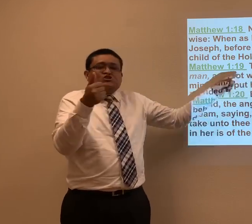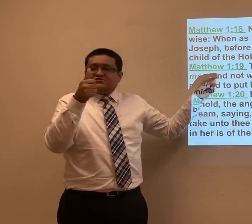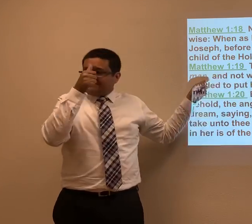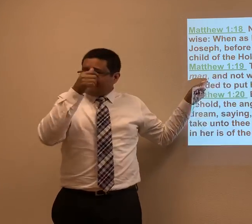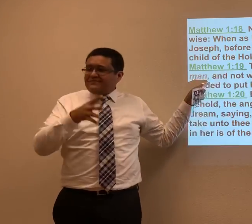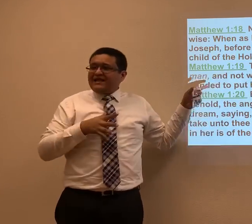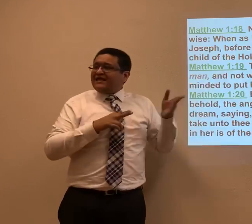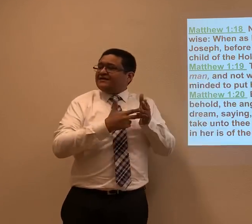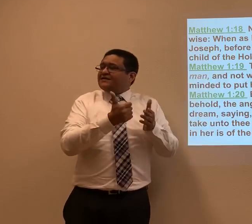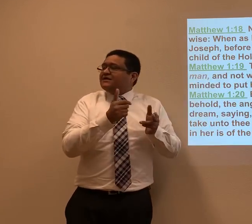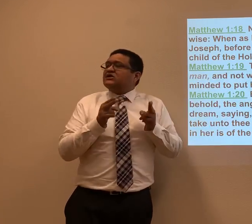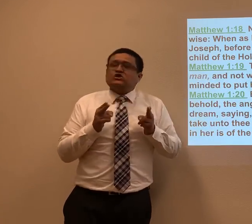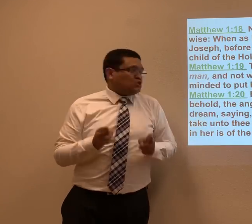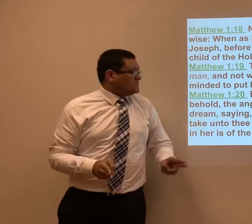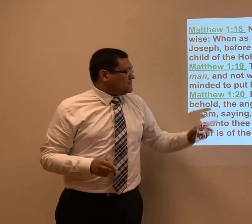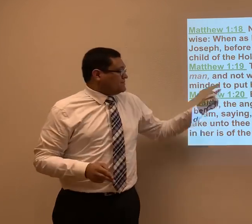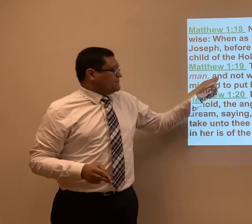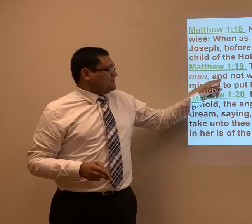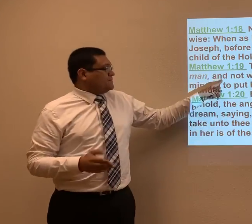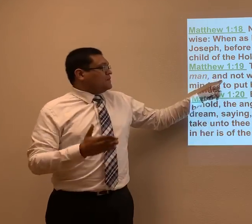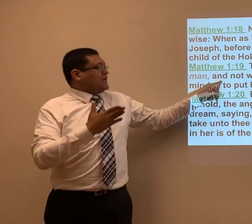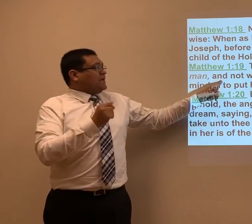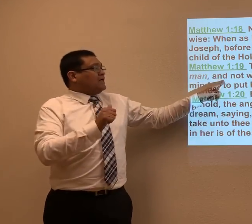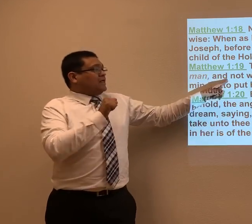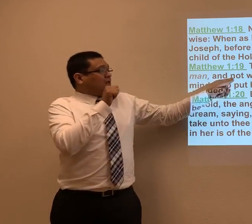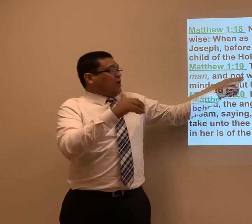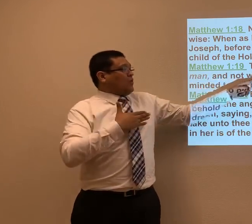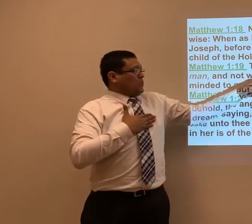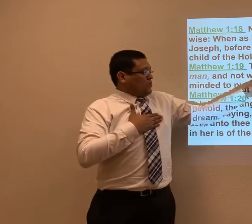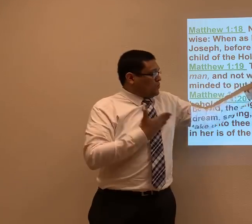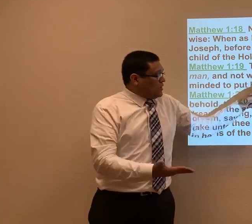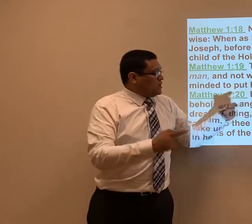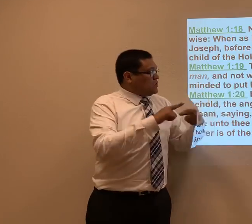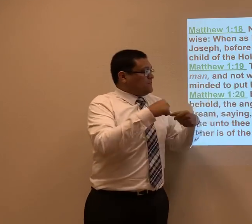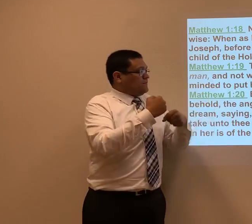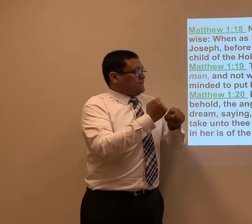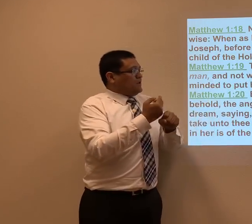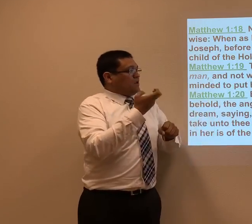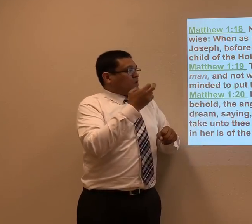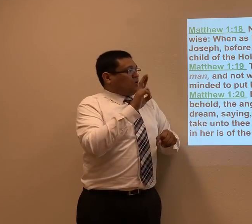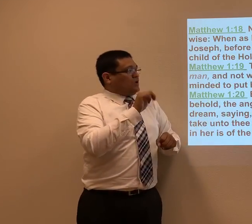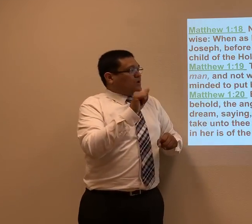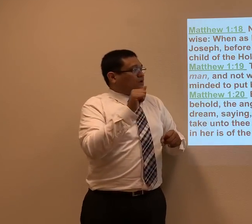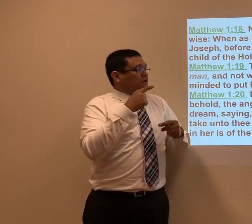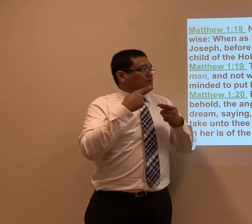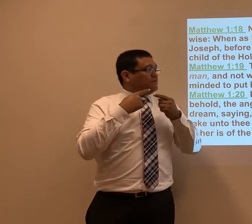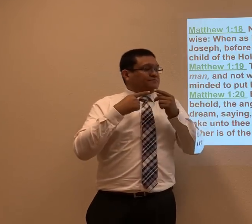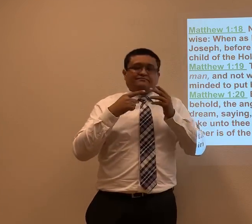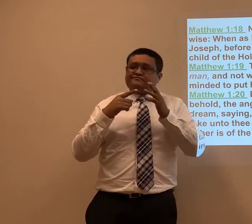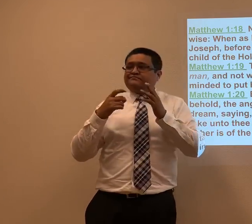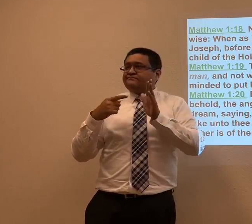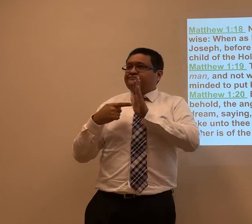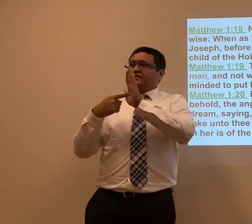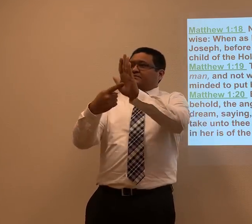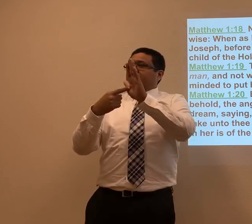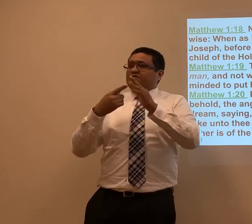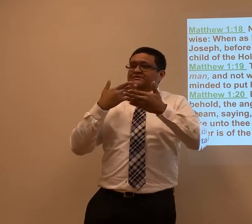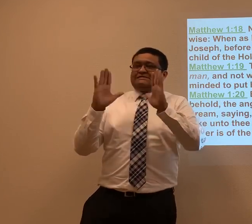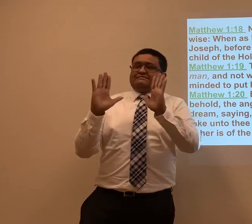just a man. He was human. And not willing to make her a public